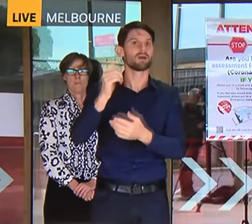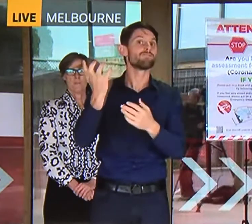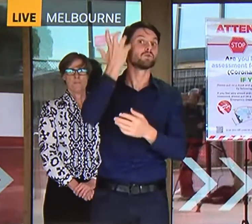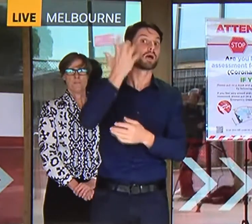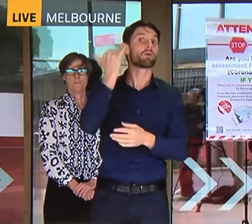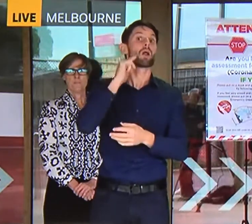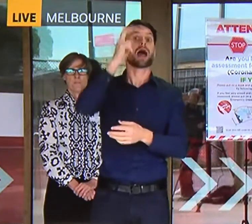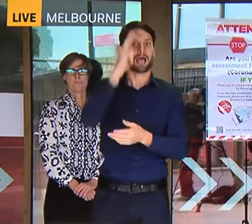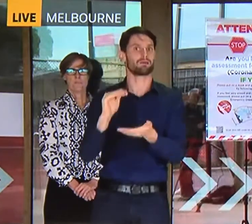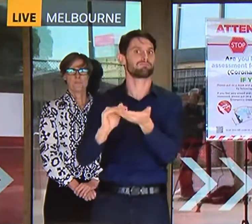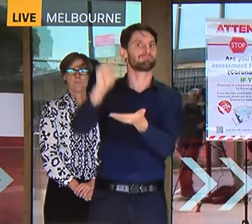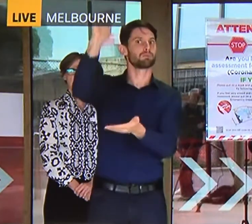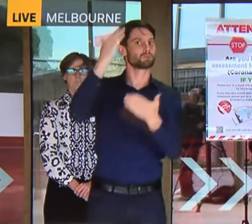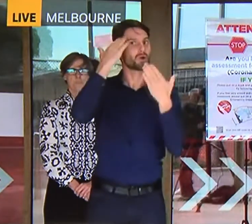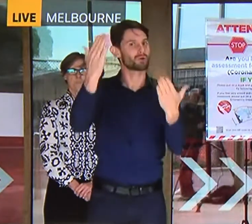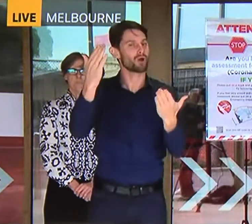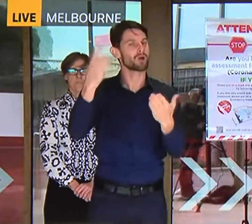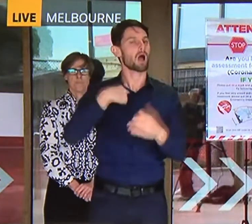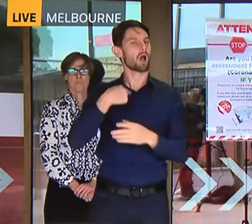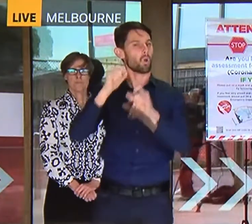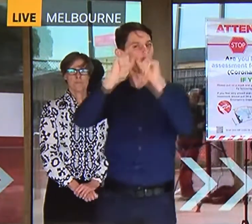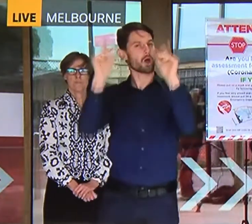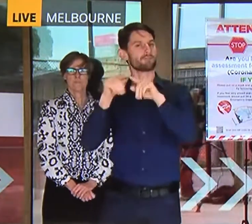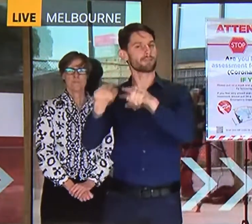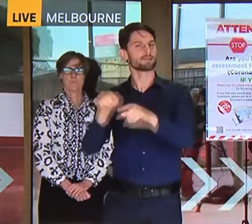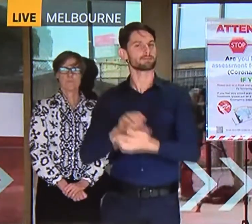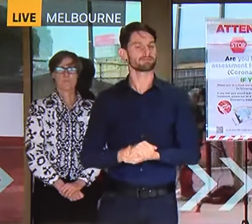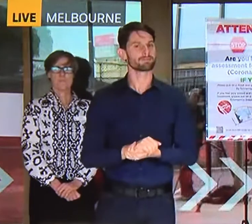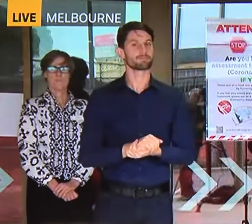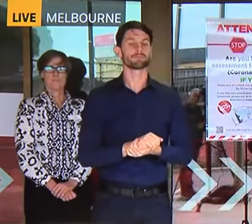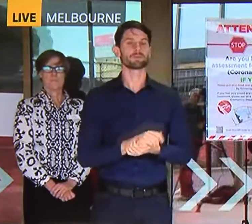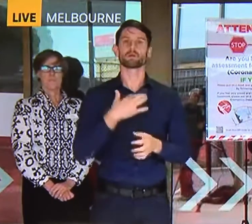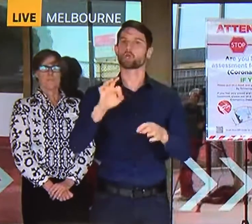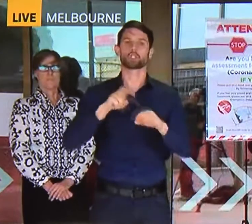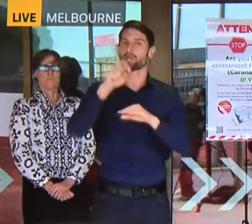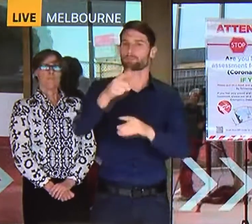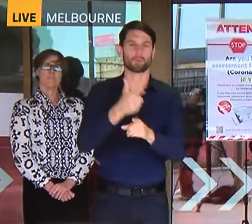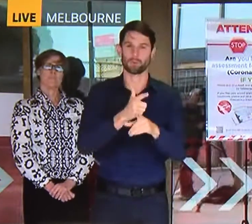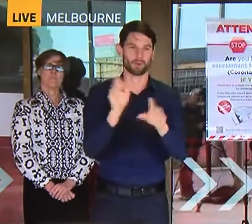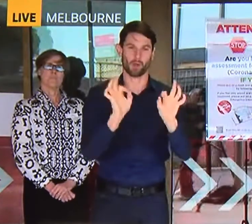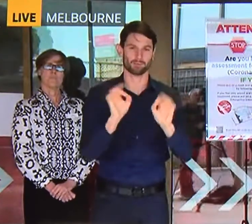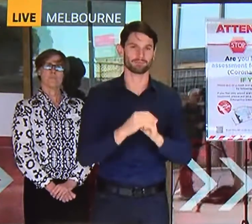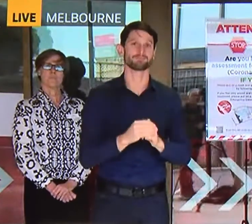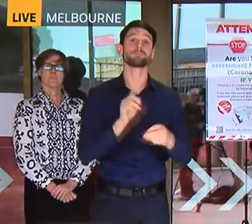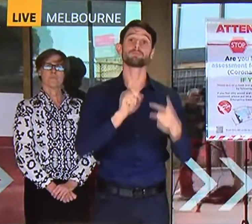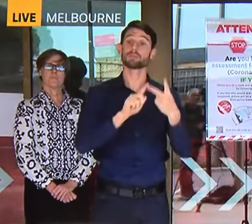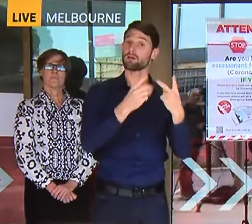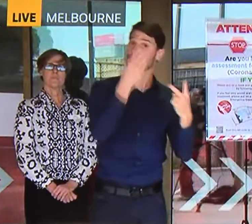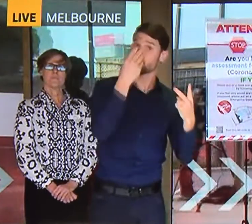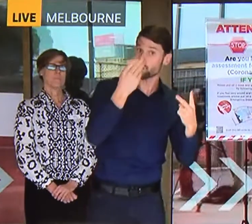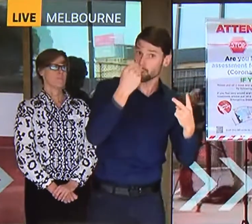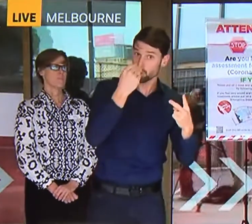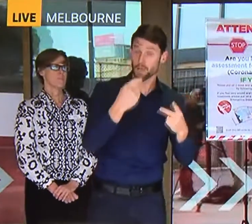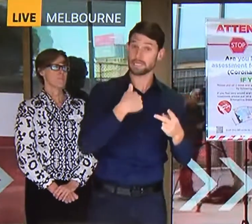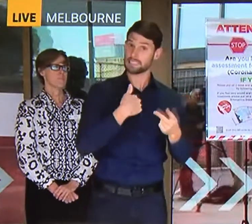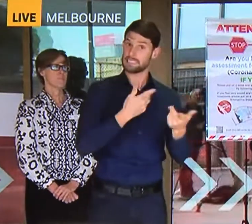over a longer period of time. Secondly, in terms of the flu, what we are seeing, and I did speak with Professor Michael